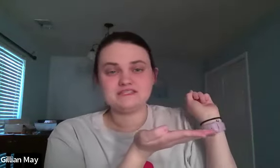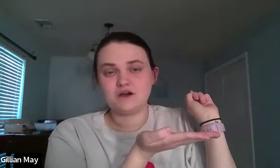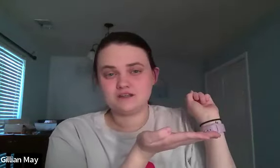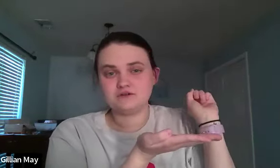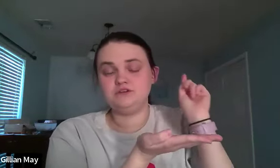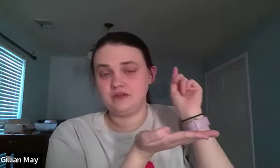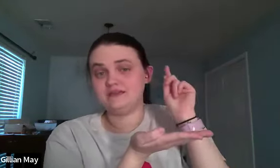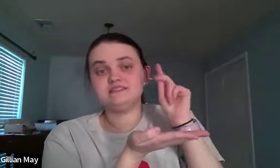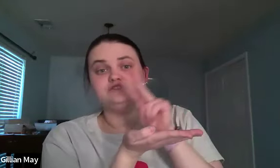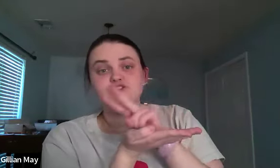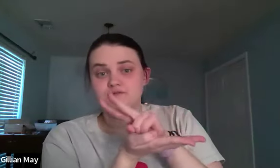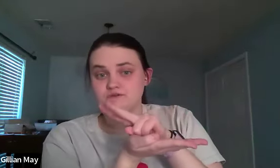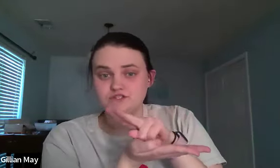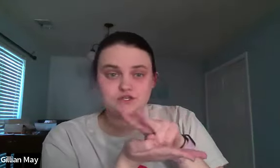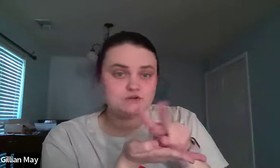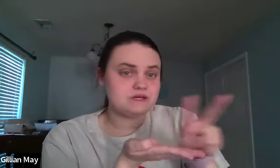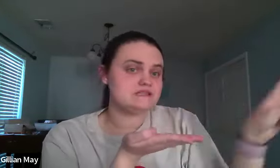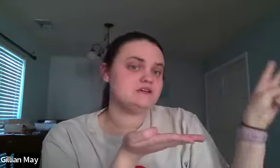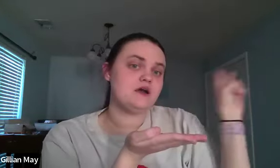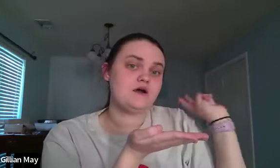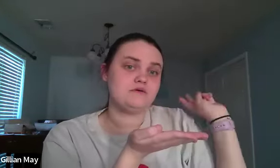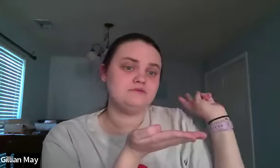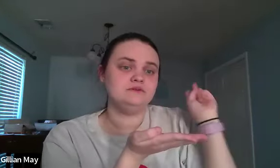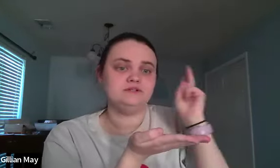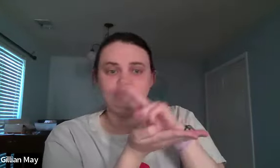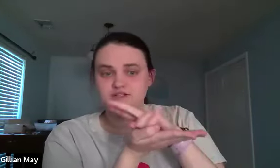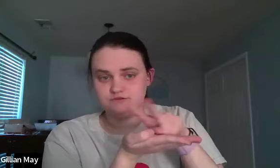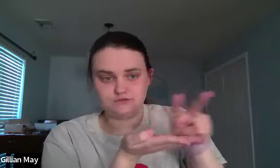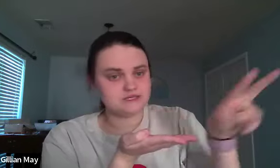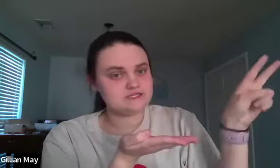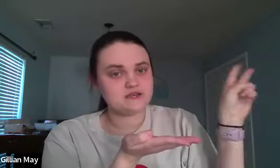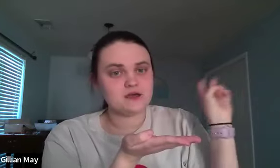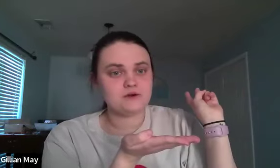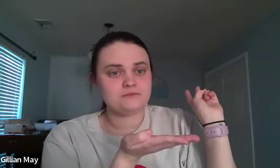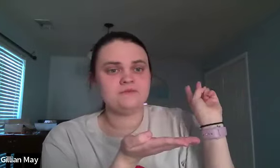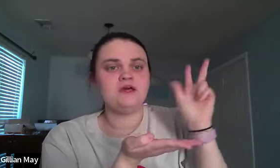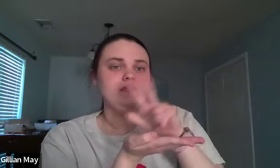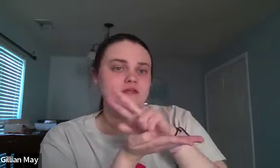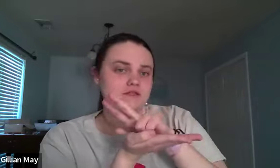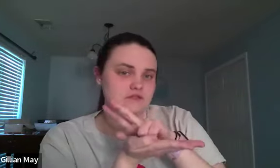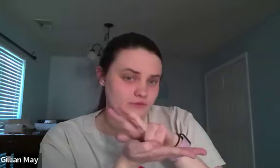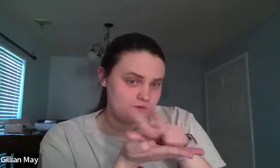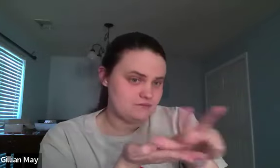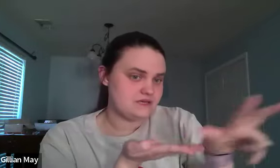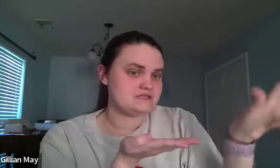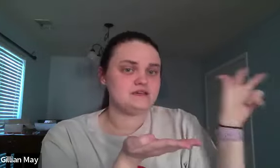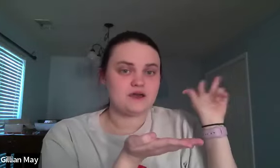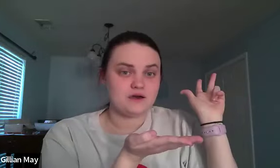This is also, you can still do. So if it was 2 weeks ago, you can do 2 weeks ago, 3 weeks